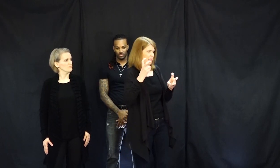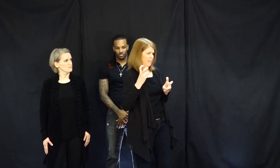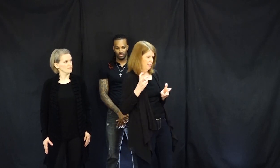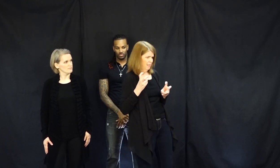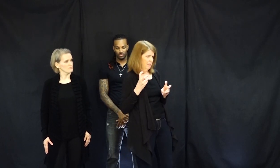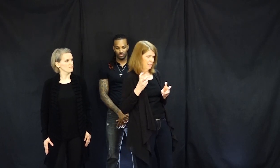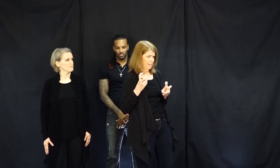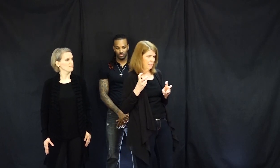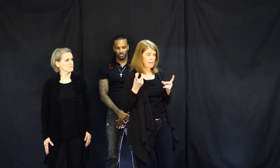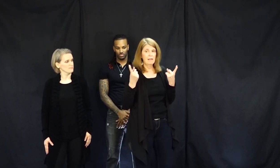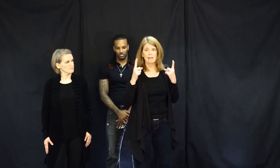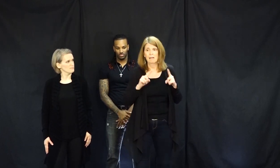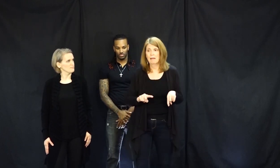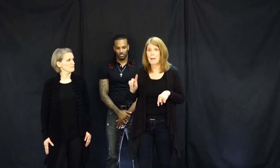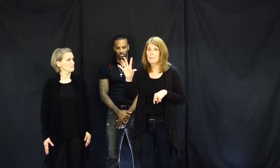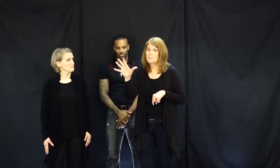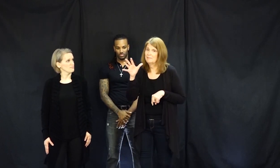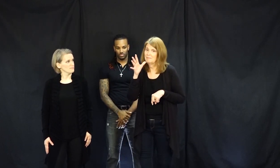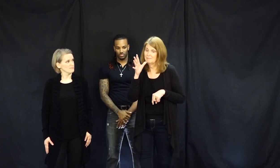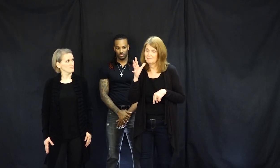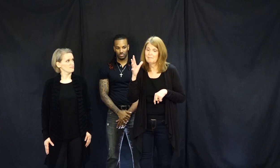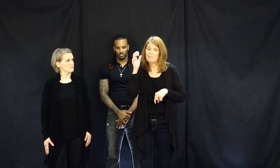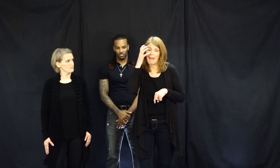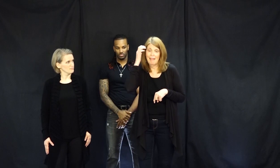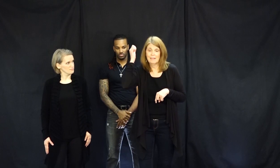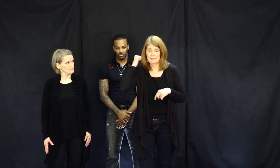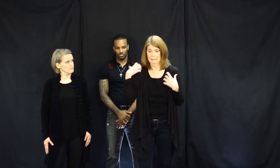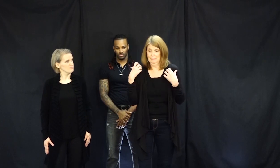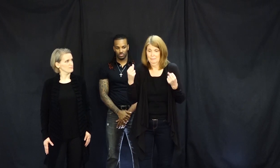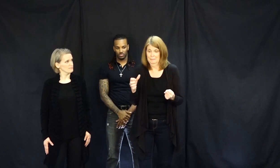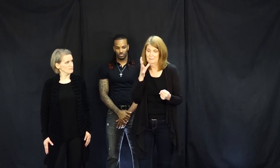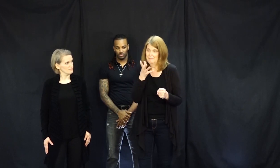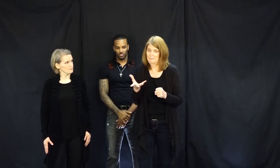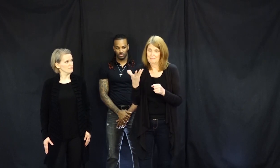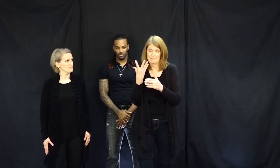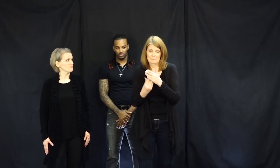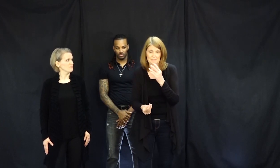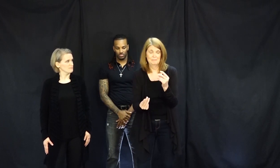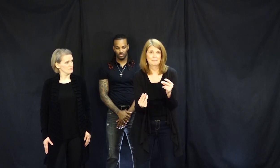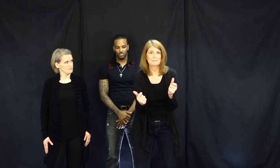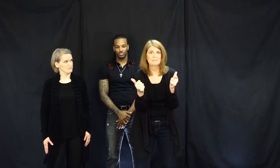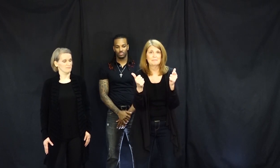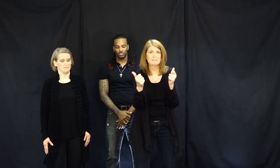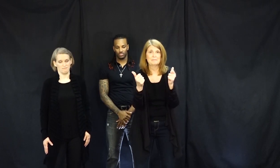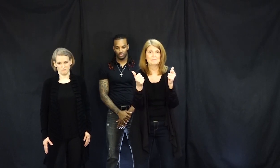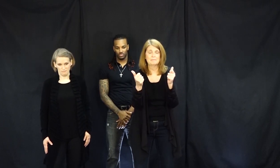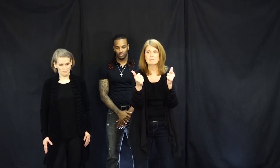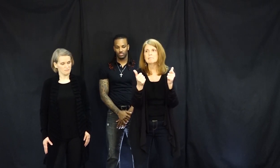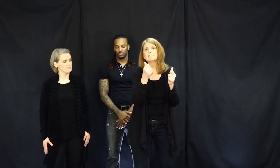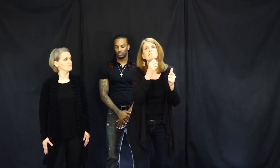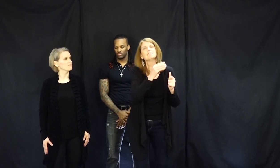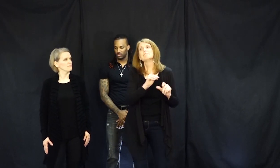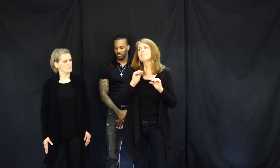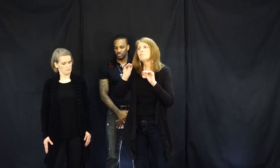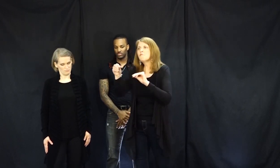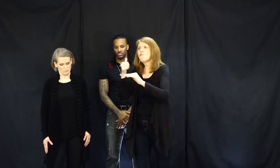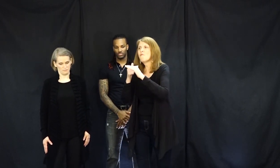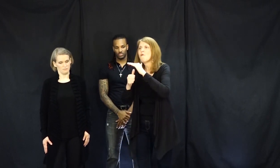the scent thick. And Alex got better, but his mother went quick. Moved in with a cousin, the cousin